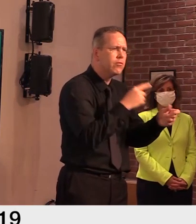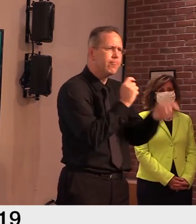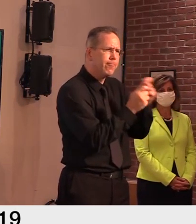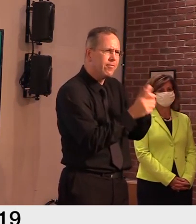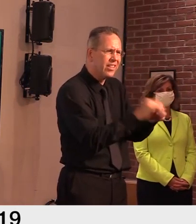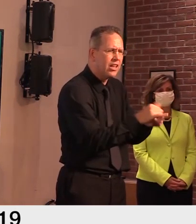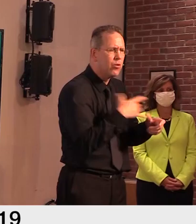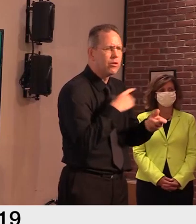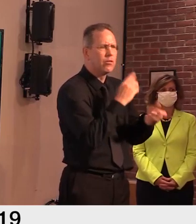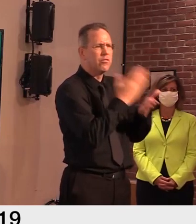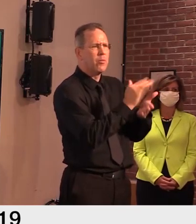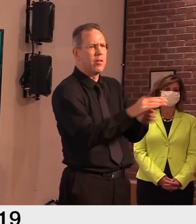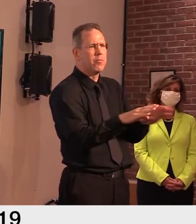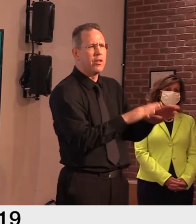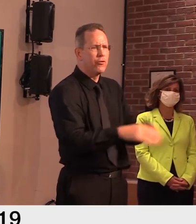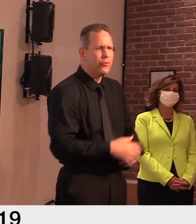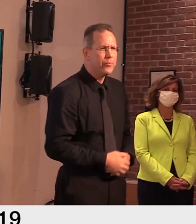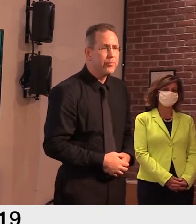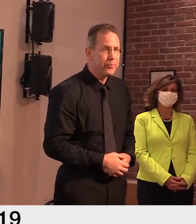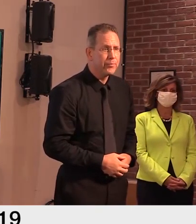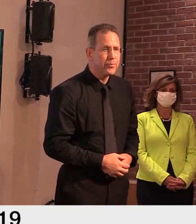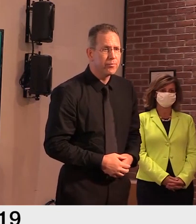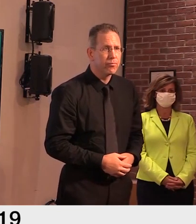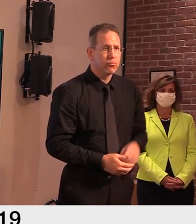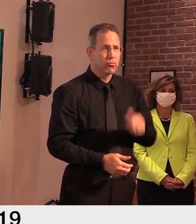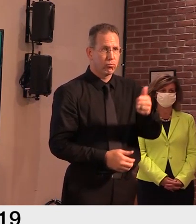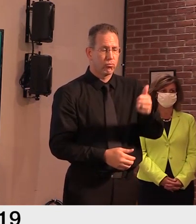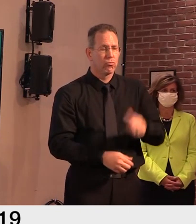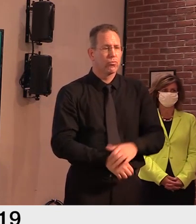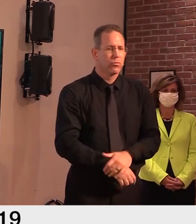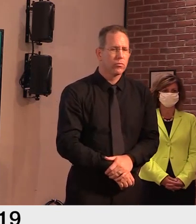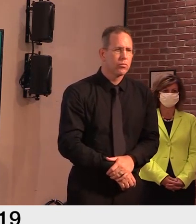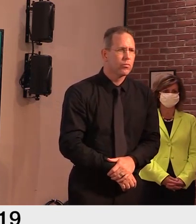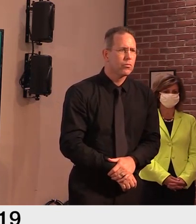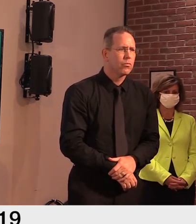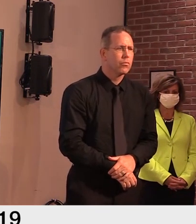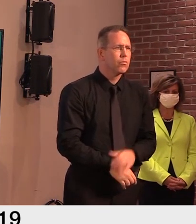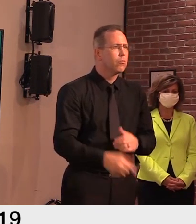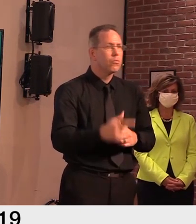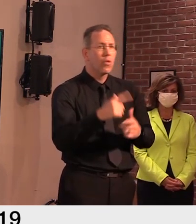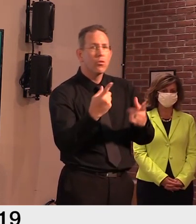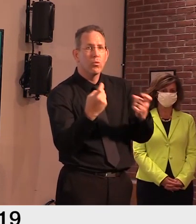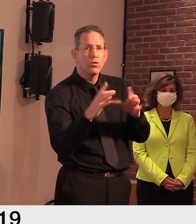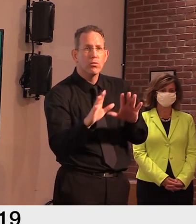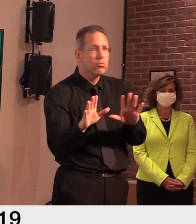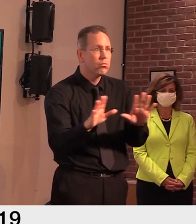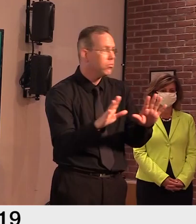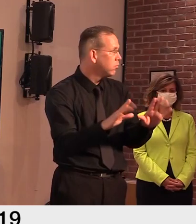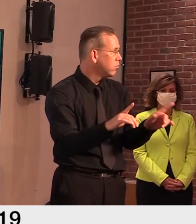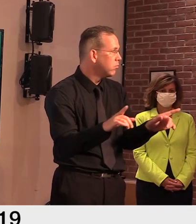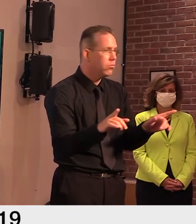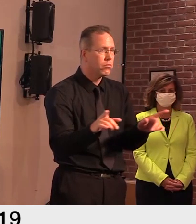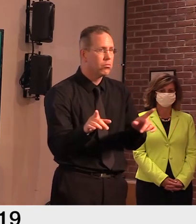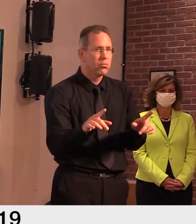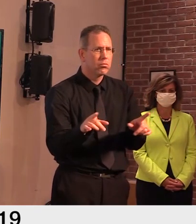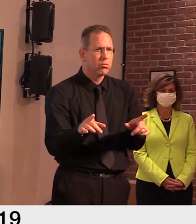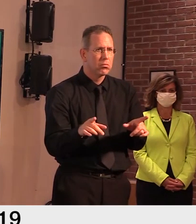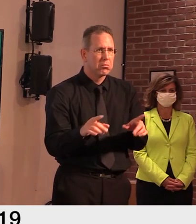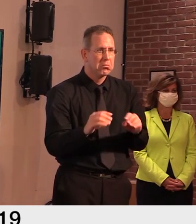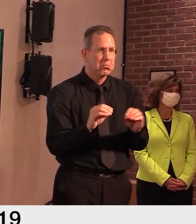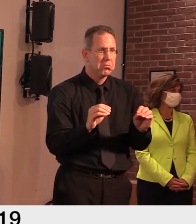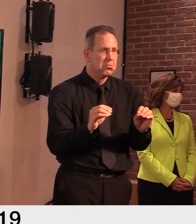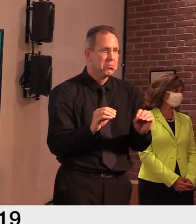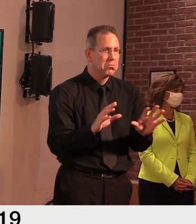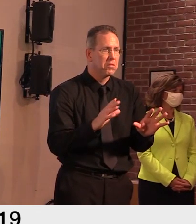a new ethos into corrections that says this is not tolerated.